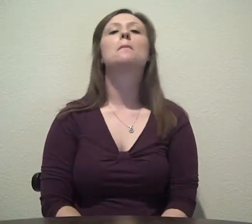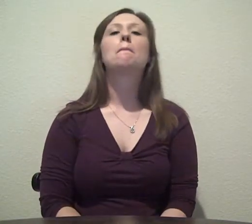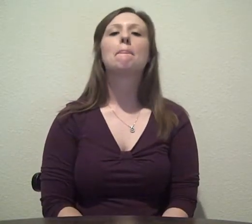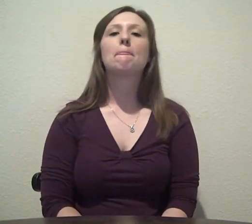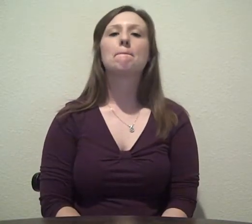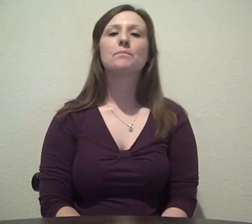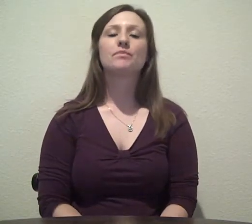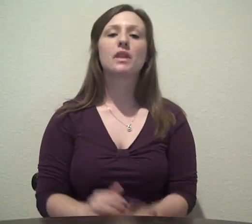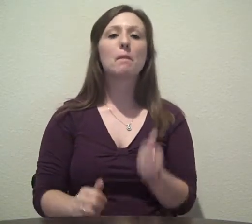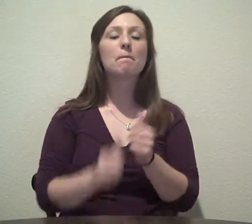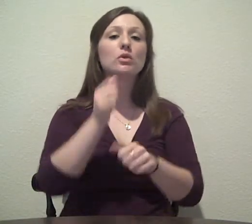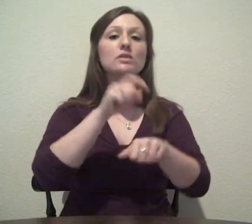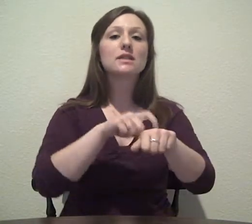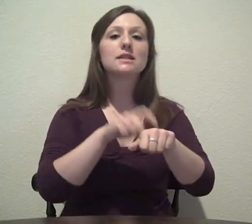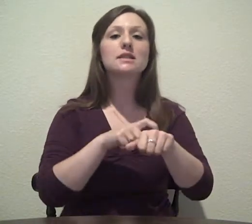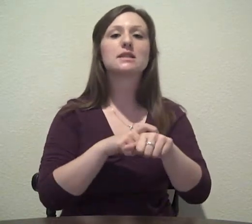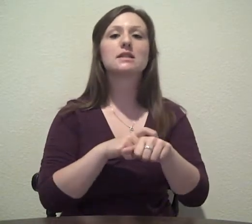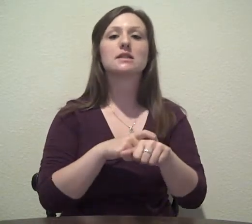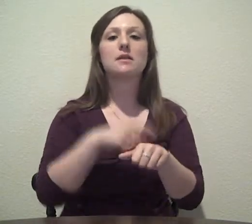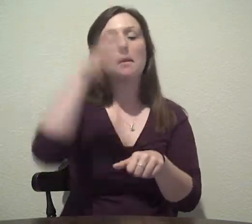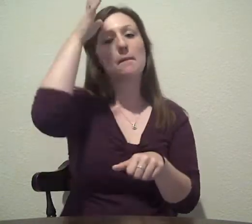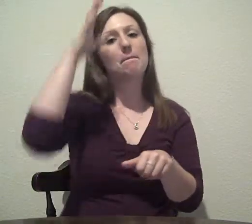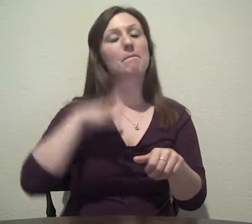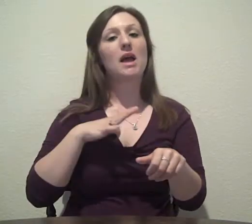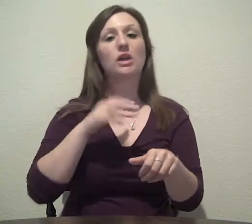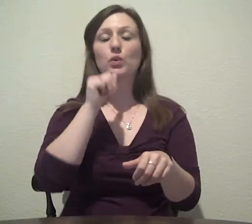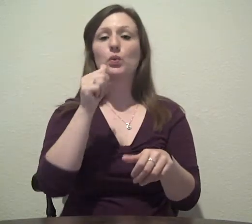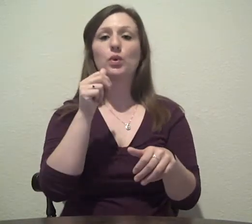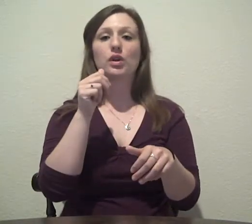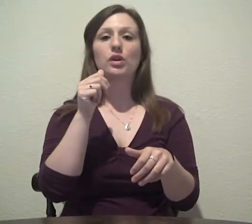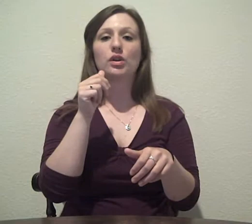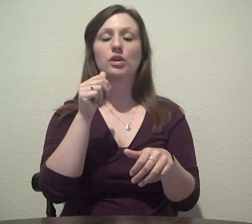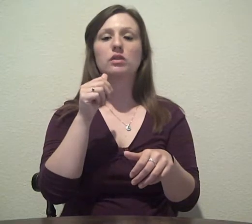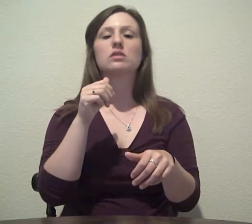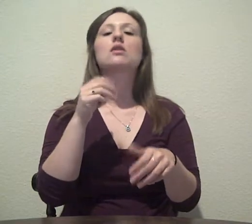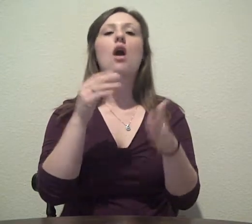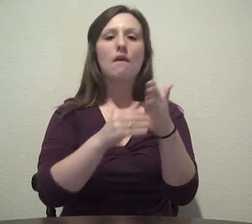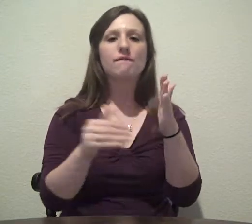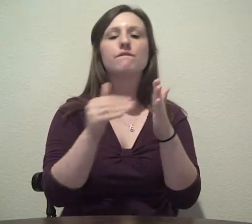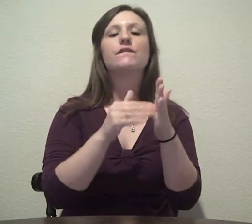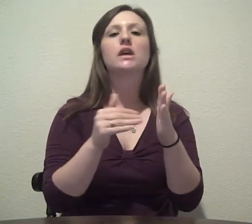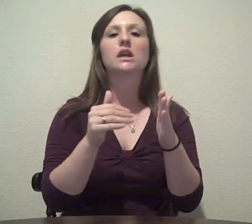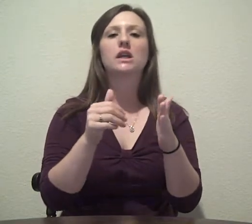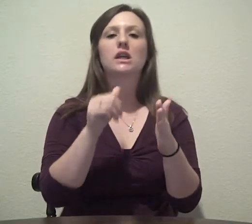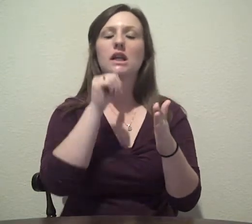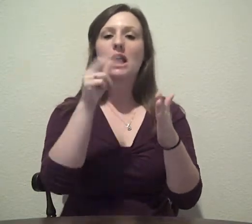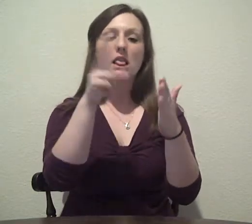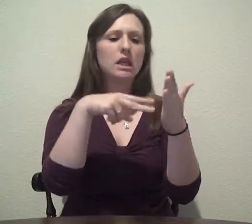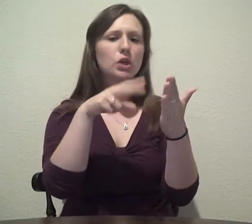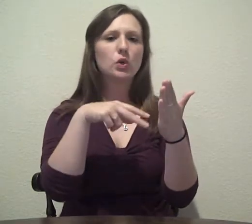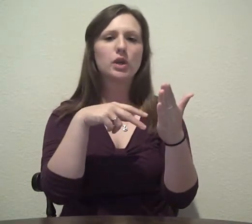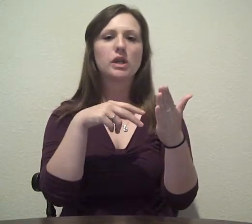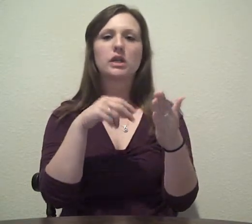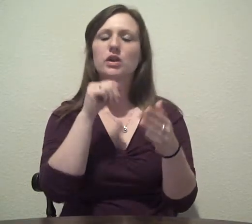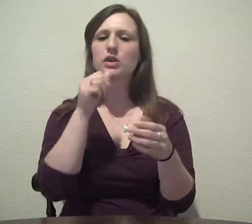In most instances, men who were often illiterate could not provide sufficiently detailed